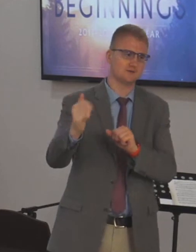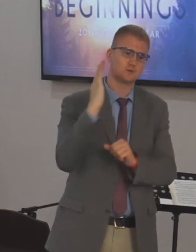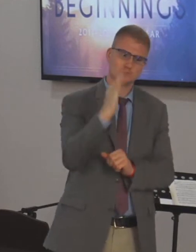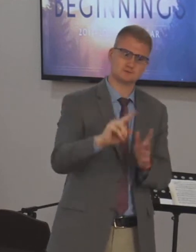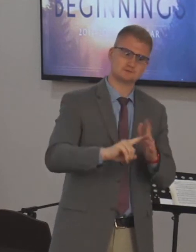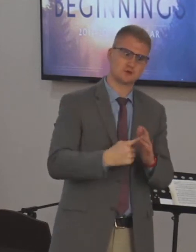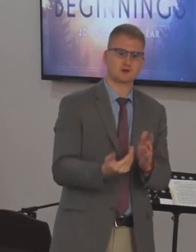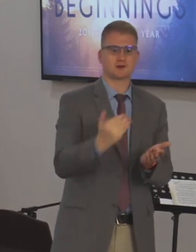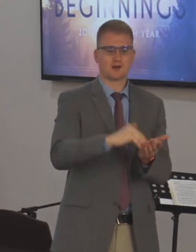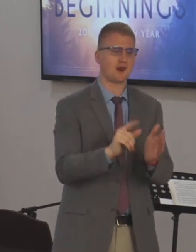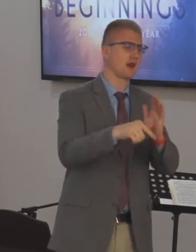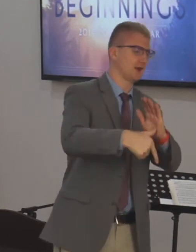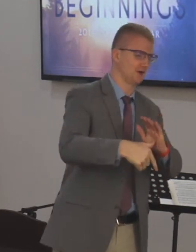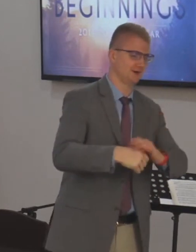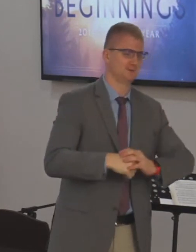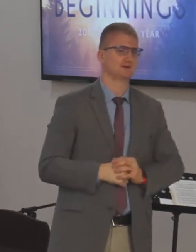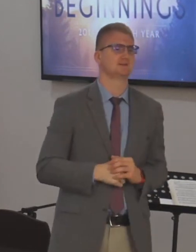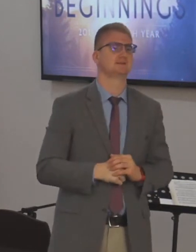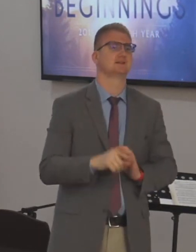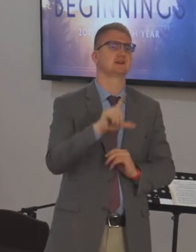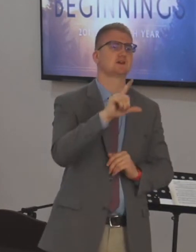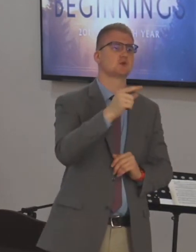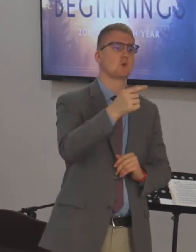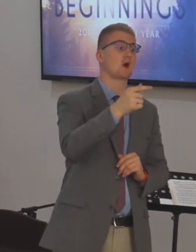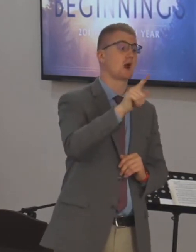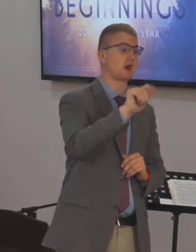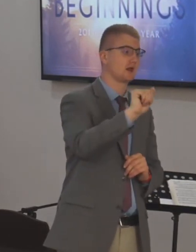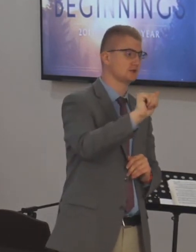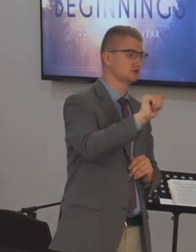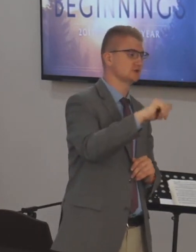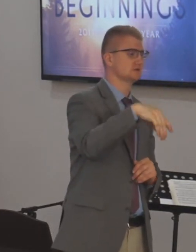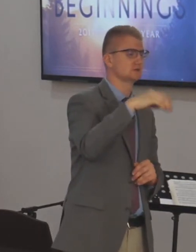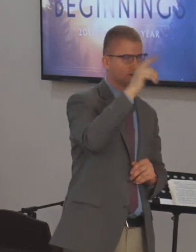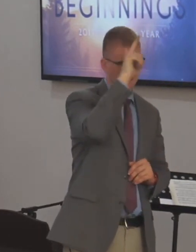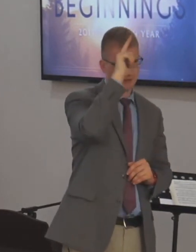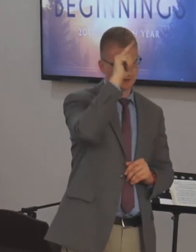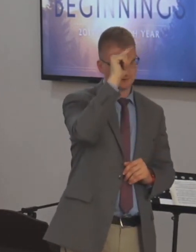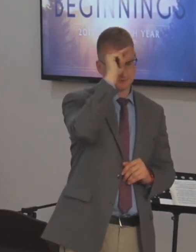to Galatians chapter 3. Matter of fact,